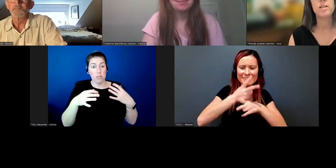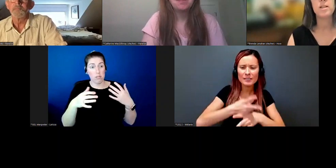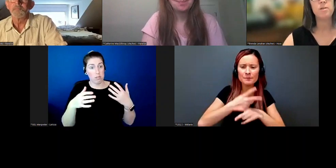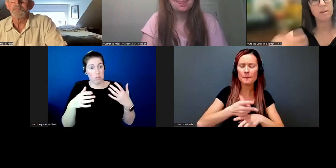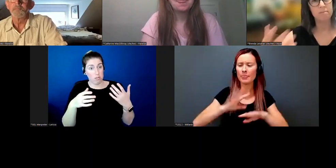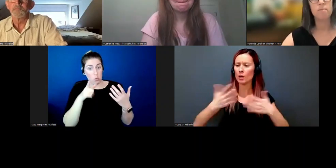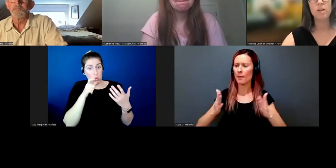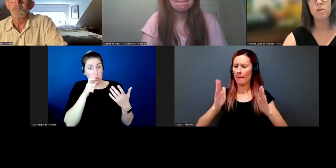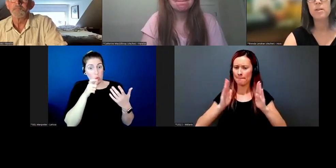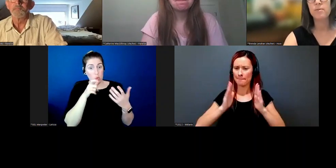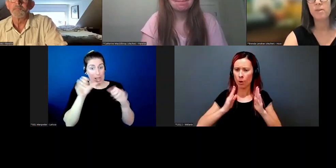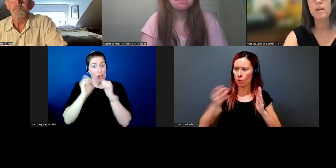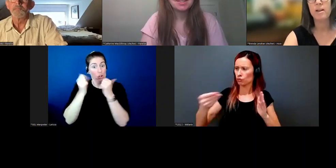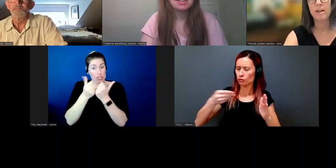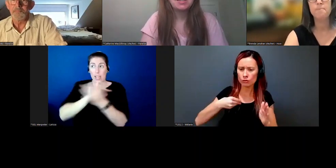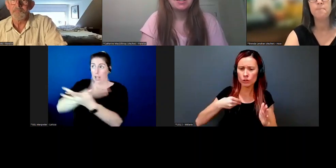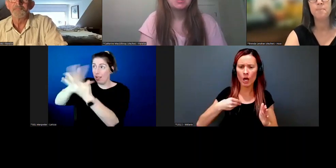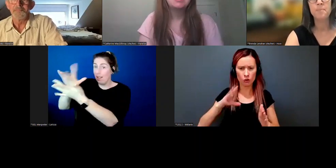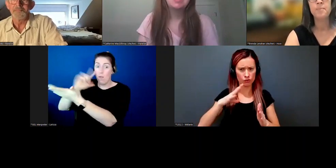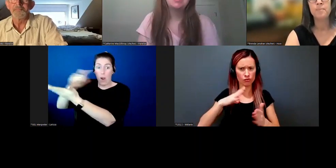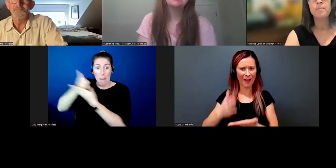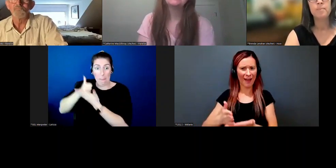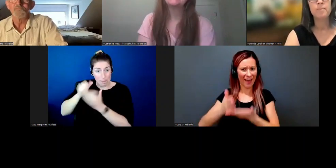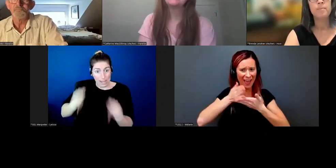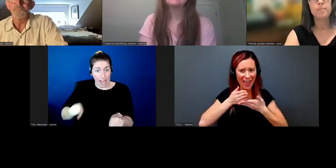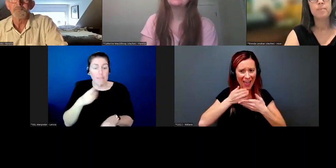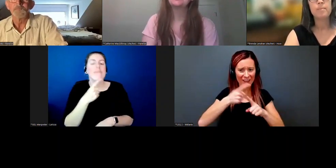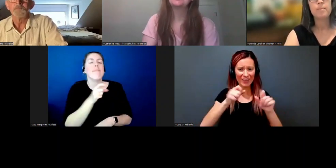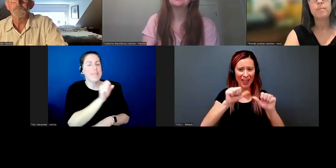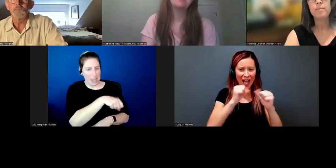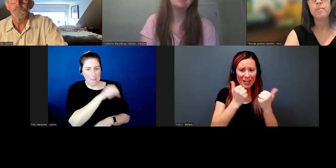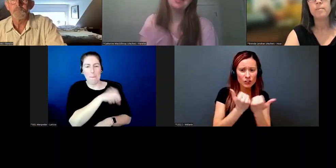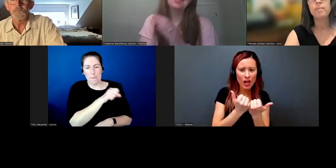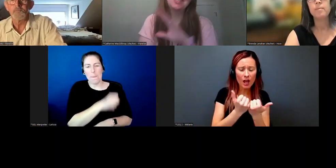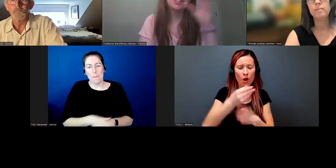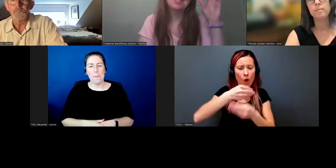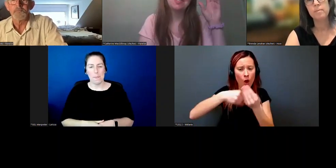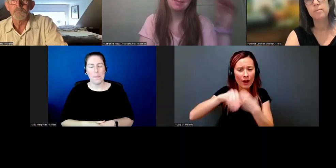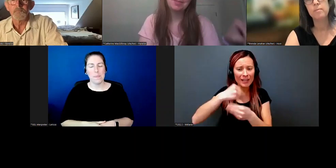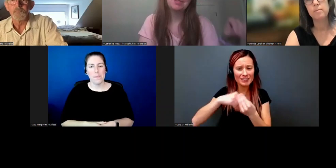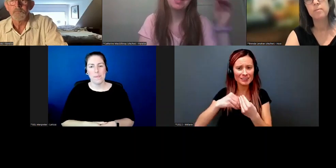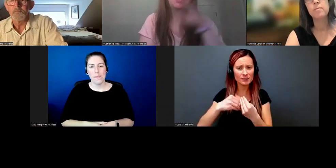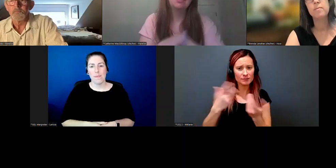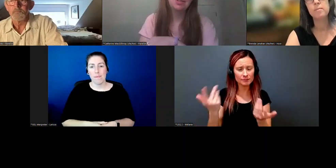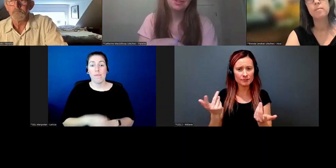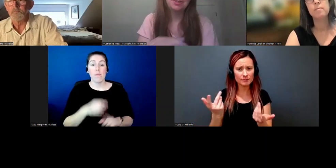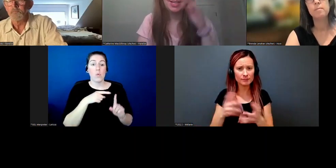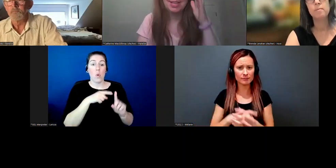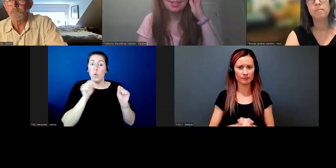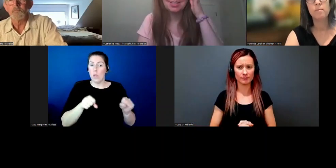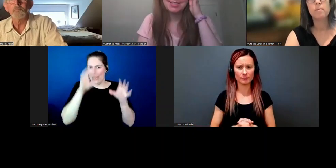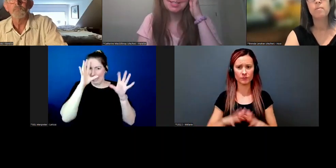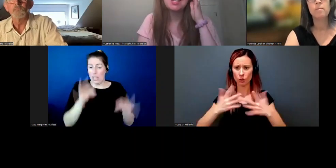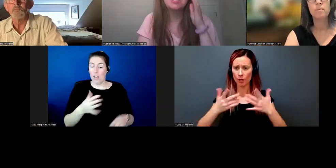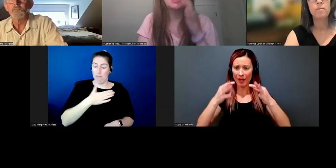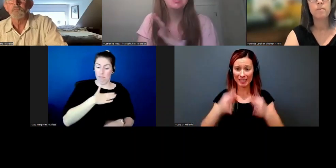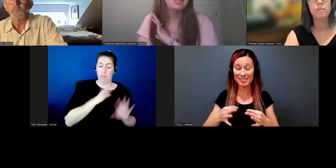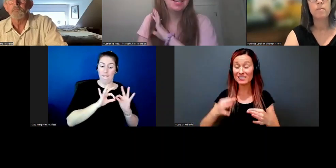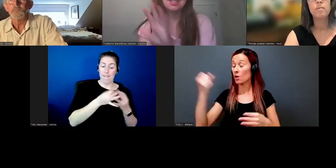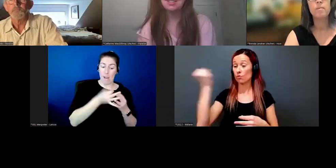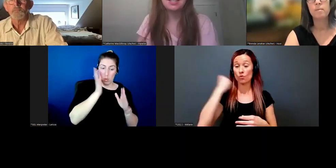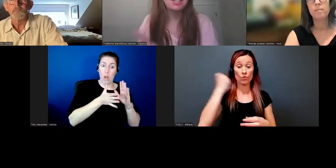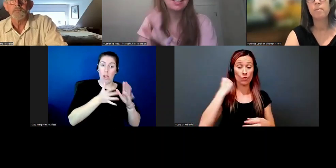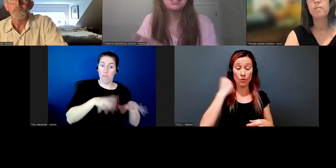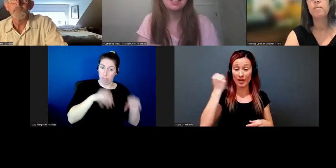agencies that you can use for that? Yeah, you can choose to have it family run or through an agency, and then